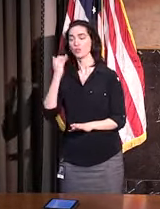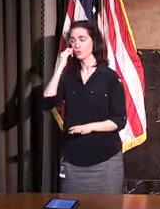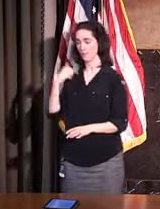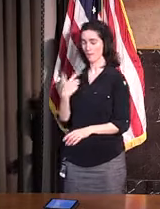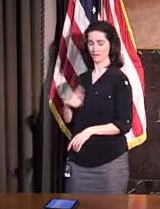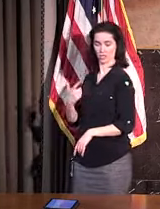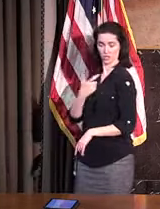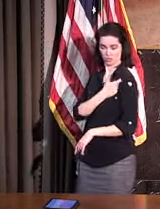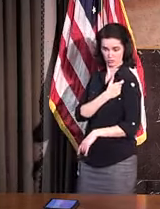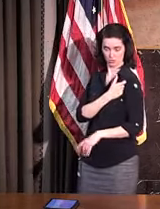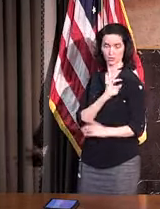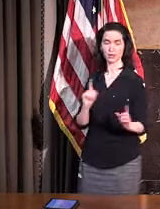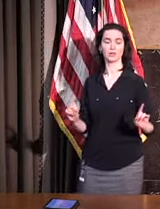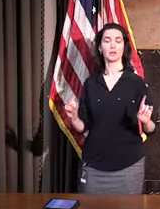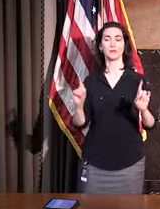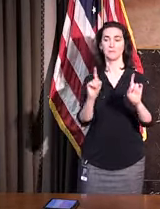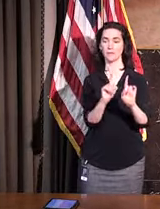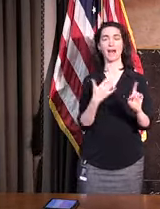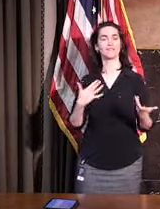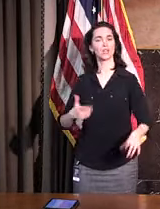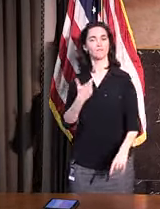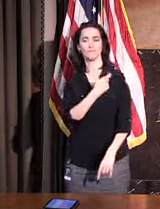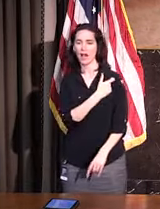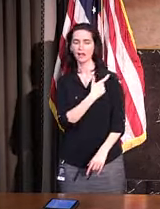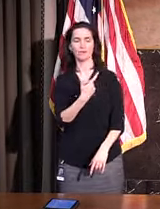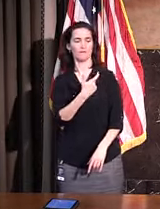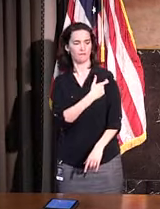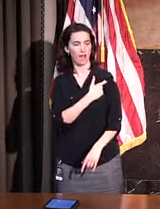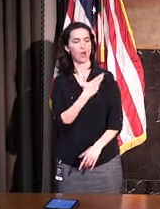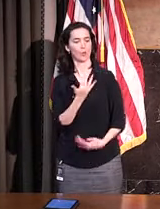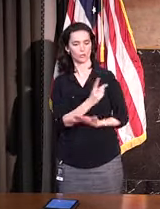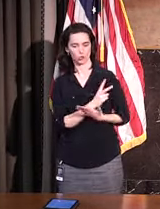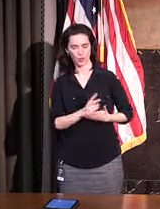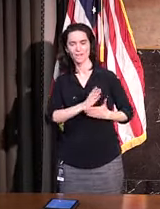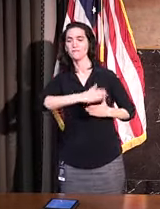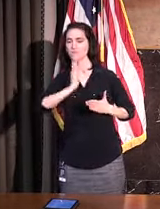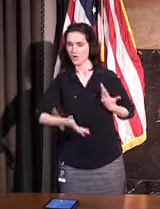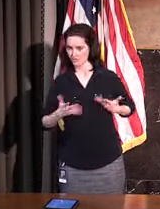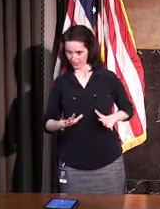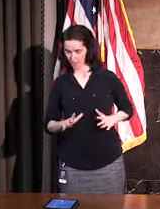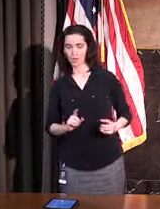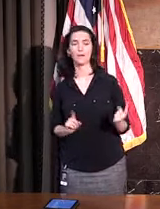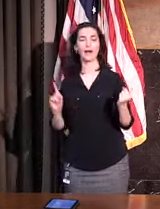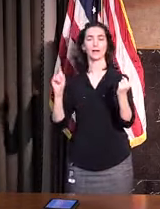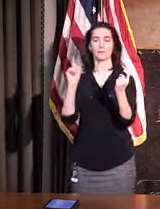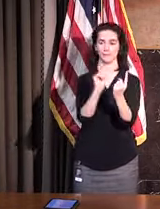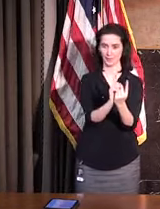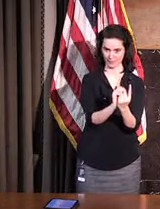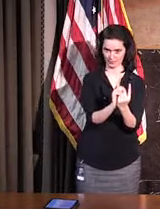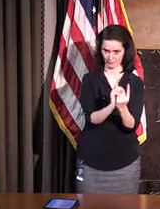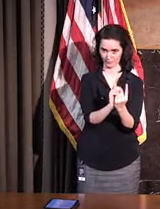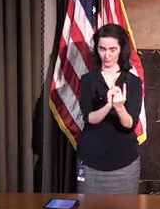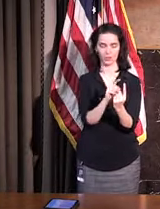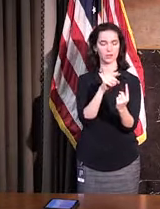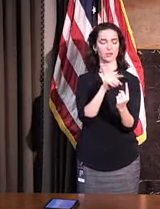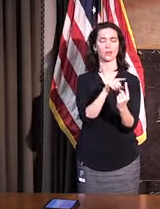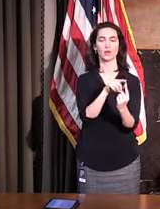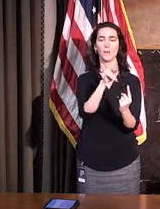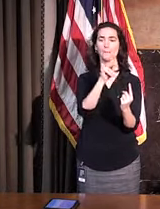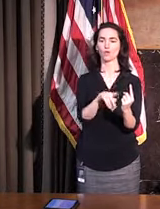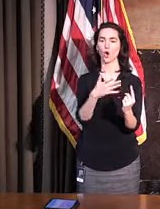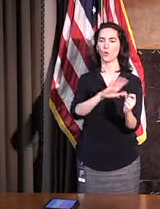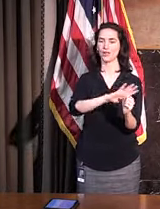close contact after becoming fully vaccinated with someone who's positive for COVID, have 90 days, at which point they don't need to quarantine,